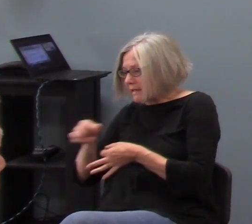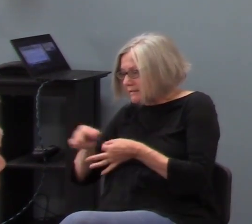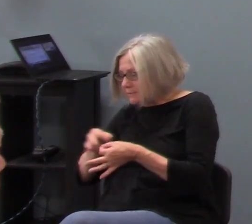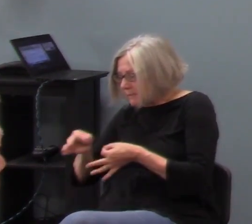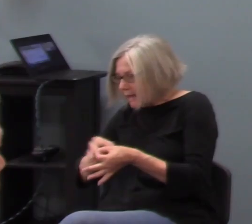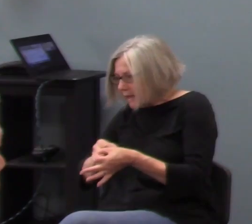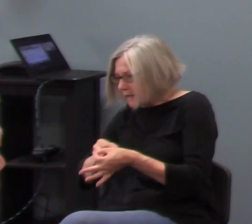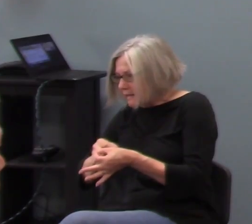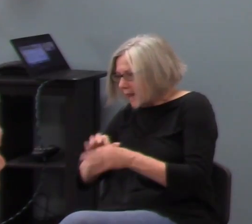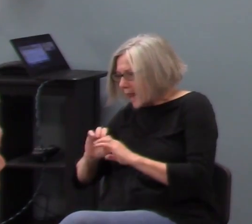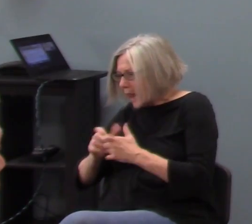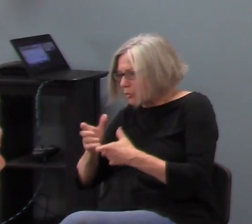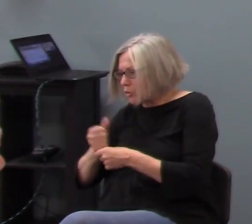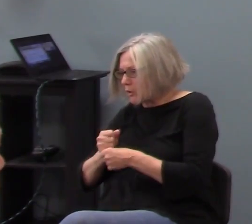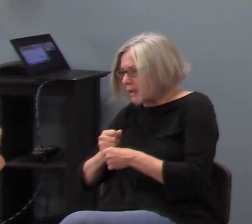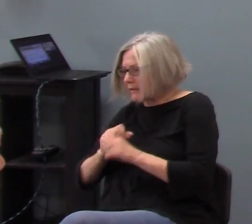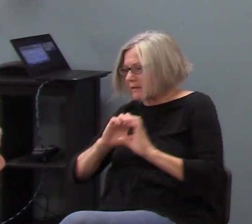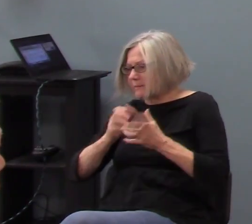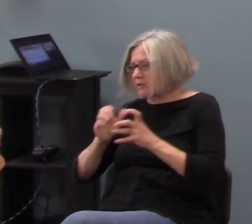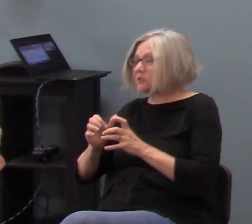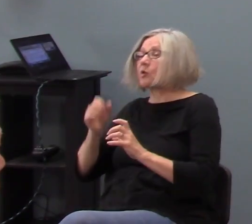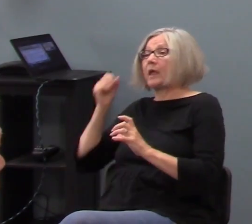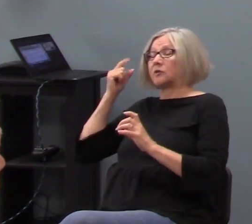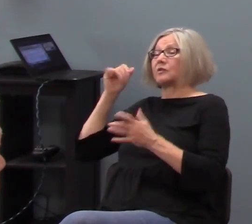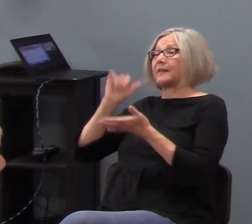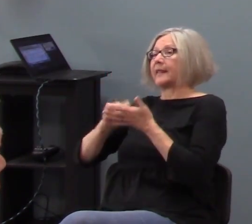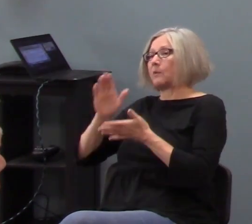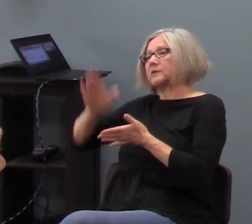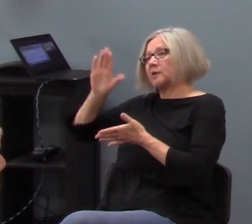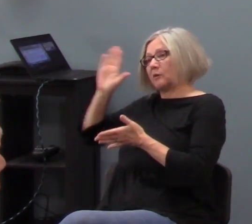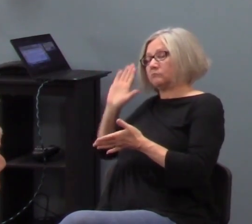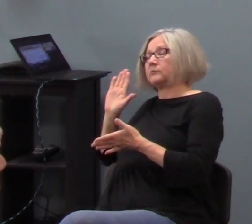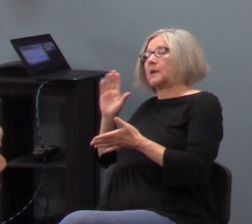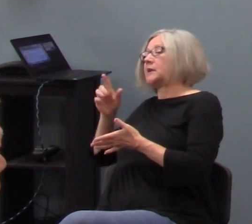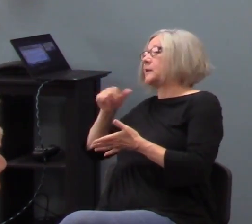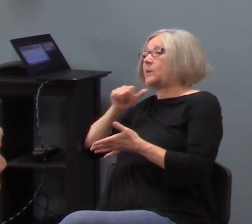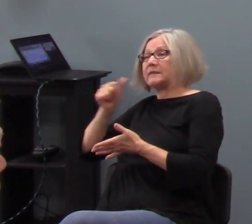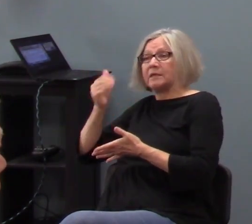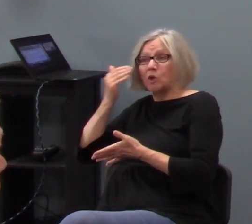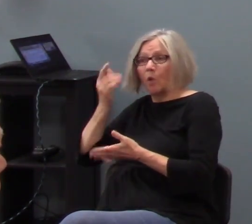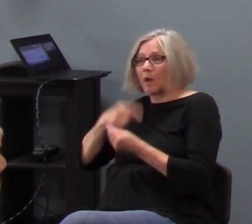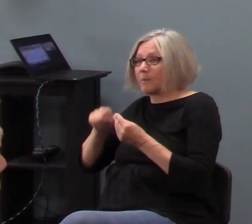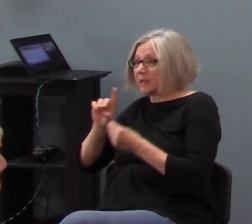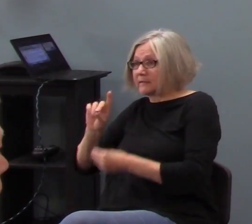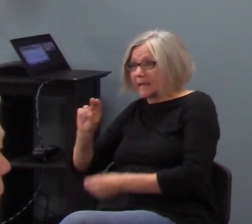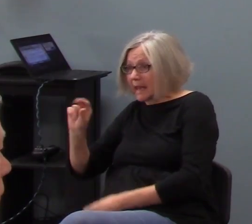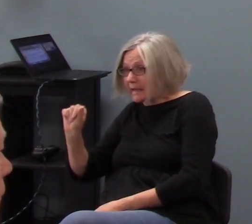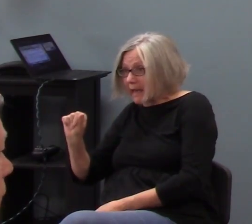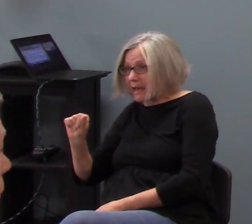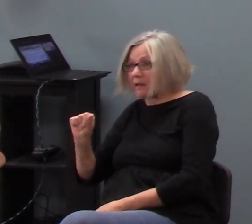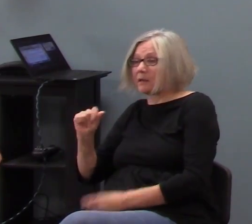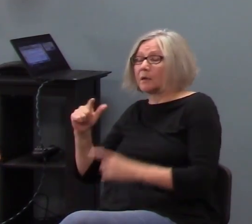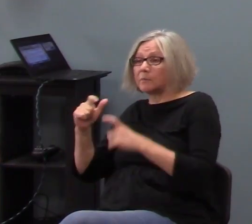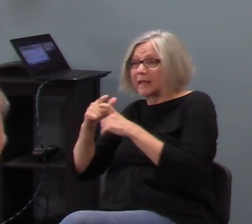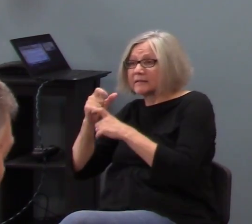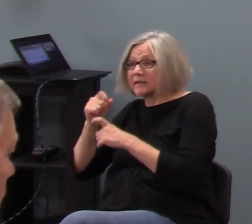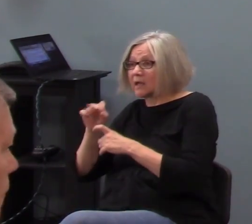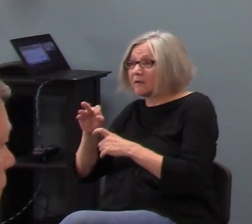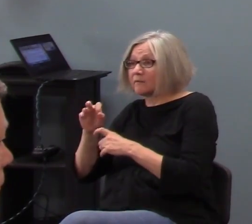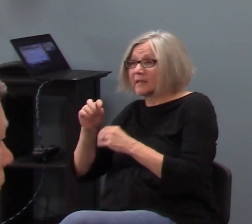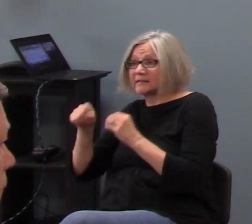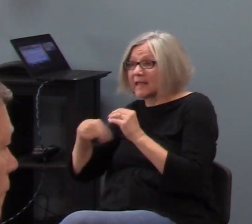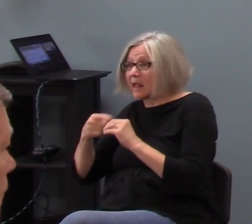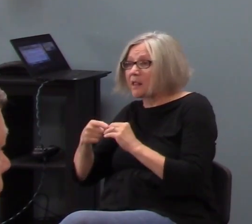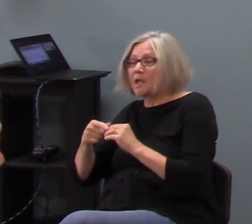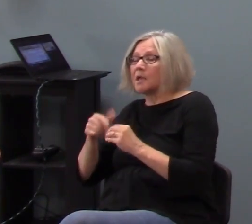did not understand, again, this is 1800s, we didn't know about DNA. We didn't know about the complexity of the cell. We didn't know anything back then.